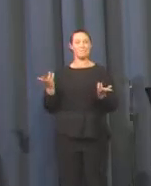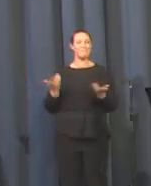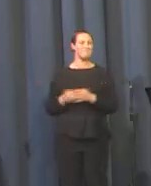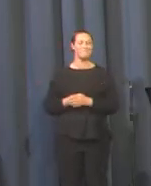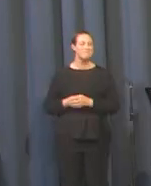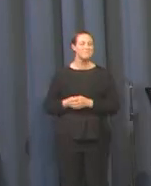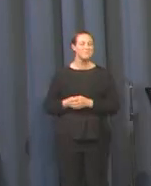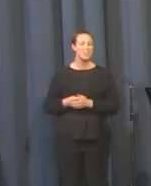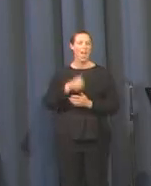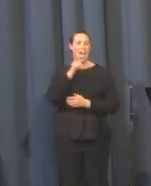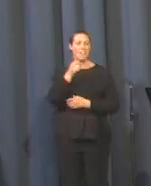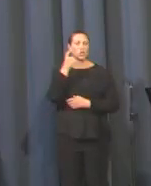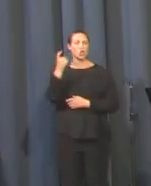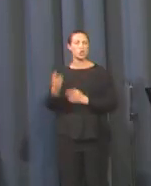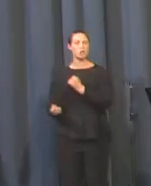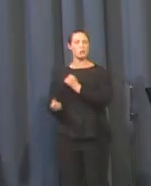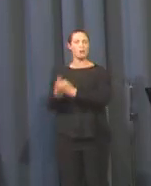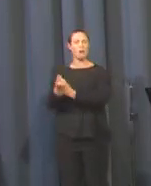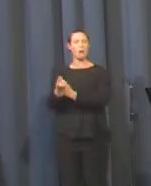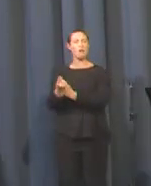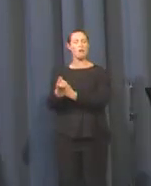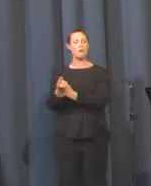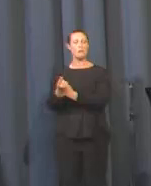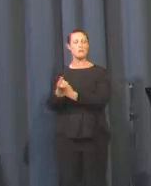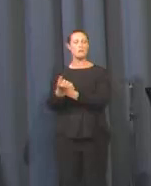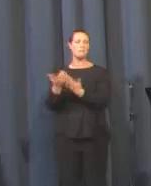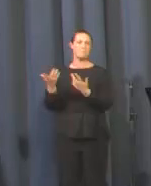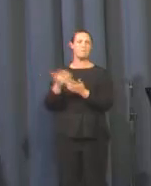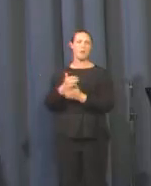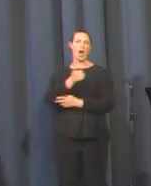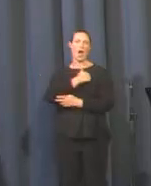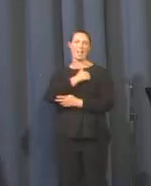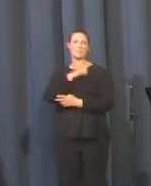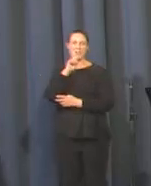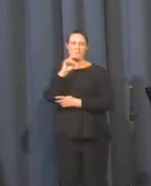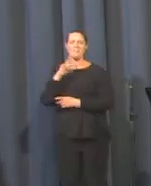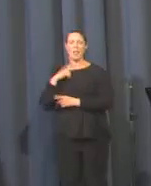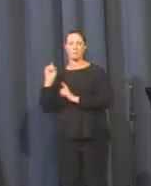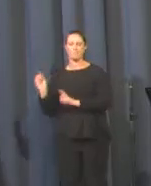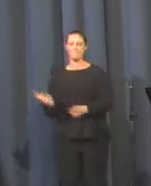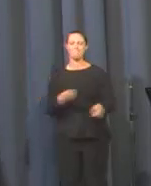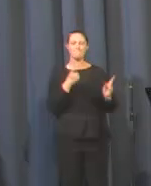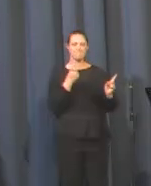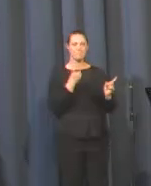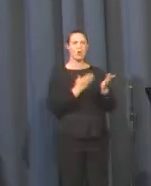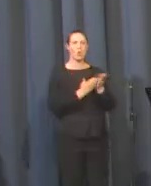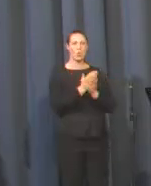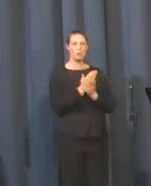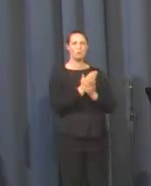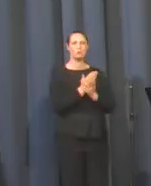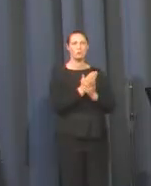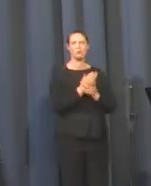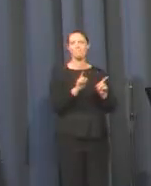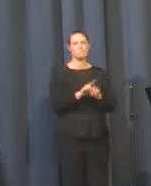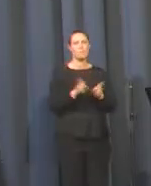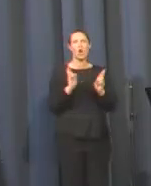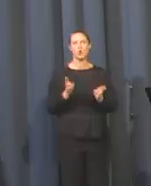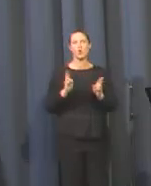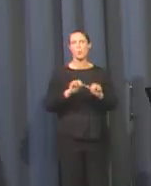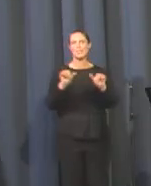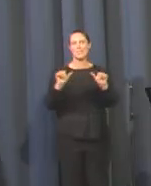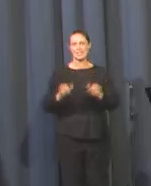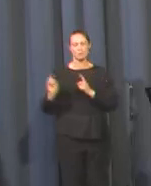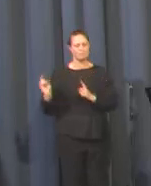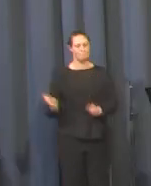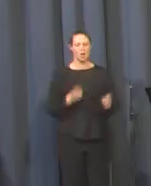And if there are any concerns with that child's development, I expect that they would be referred through like they normally would for